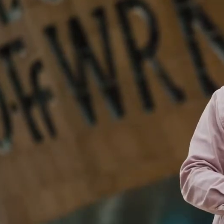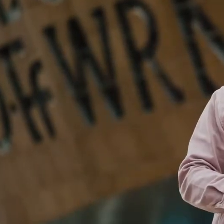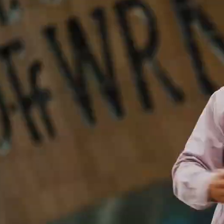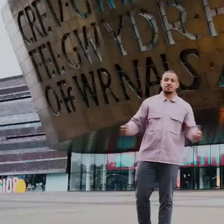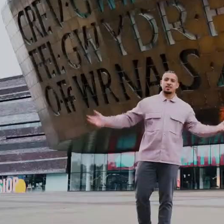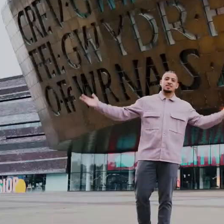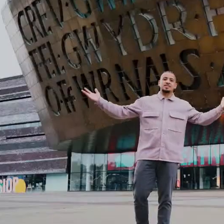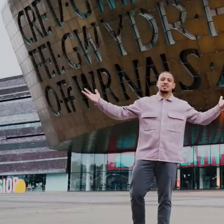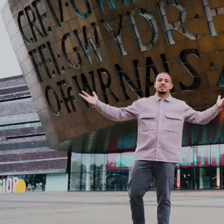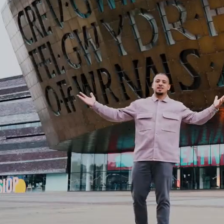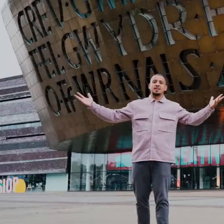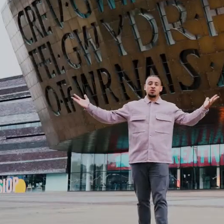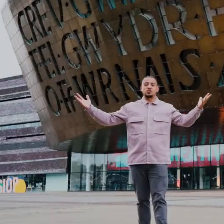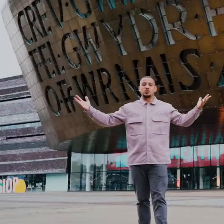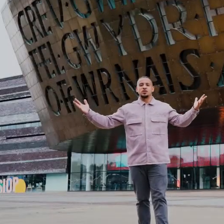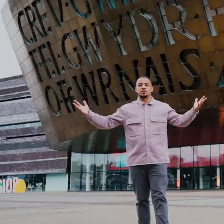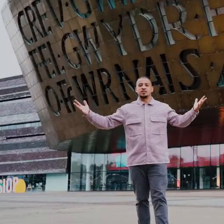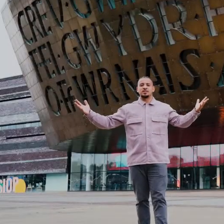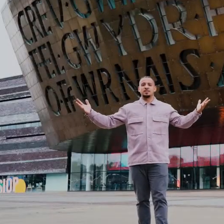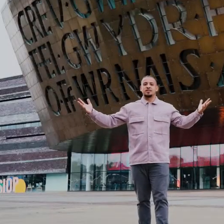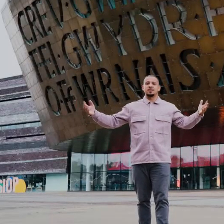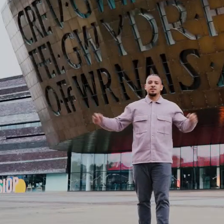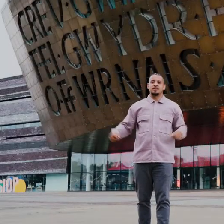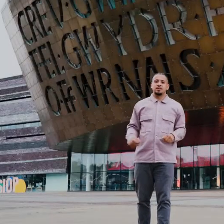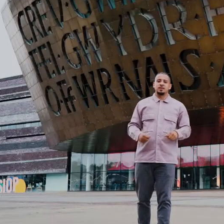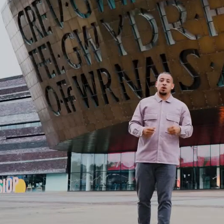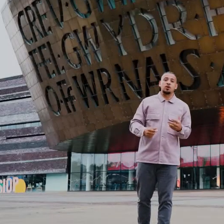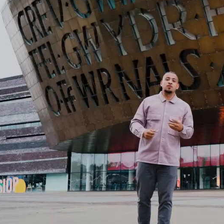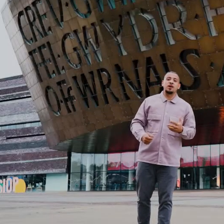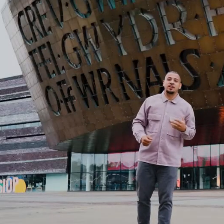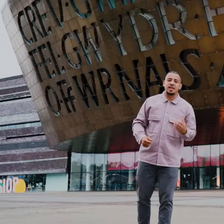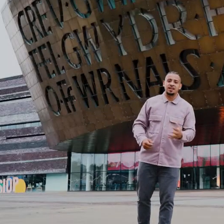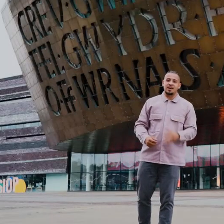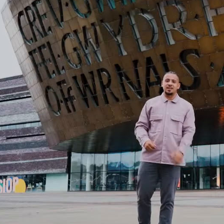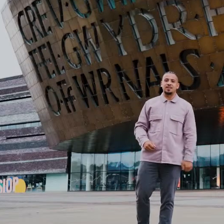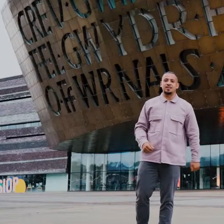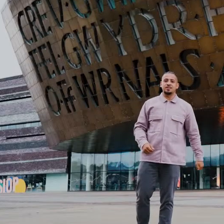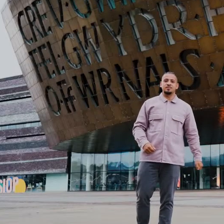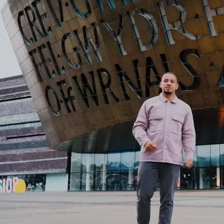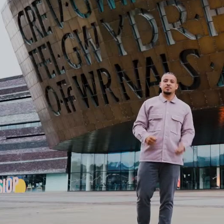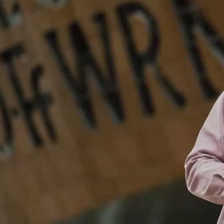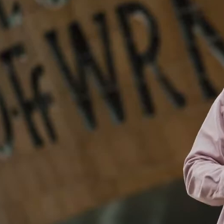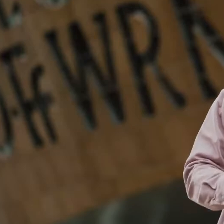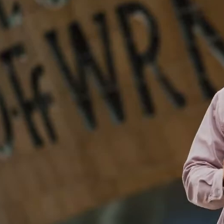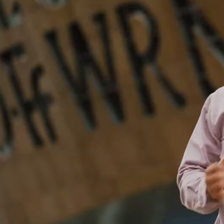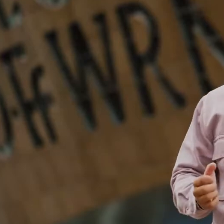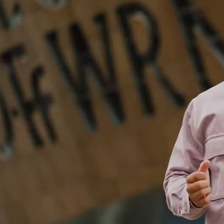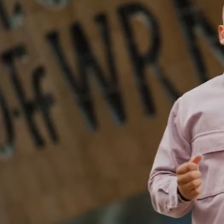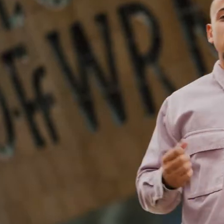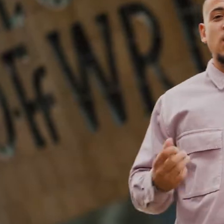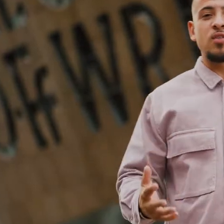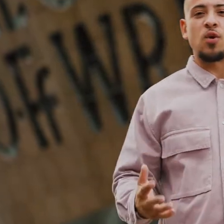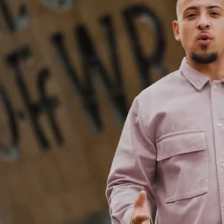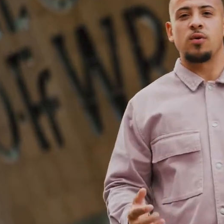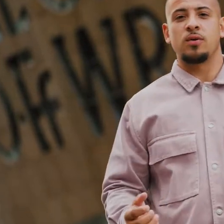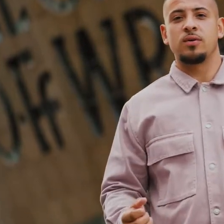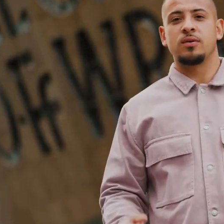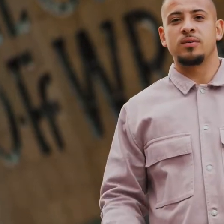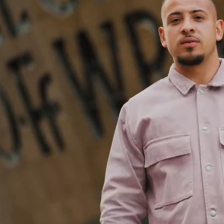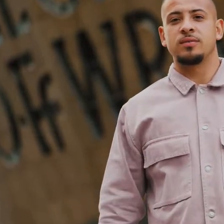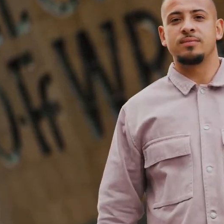Congratulations. This is graduation. Llon gyfachiadau. Dyma eich